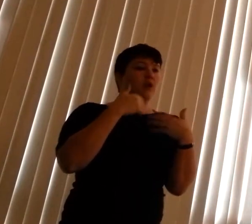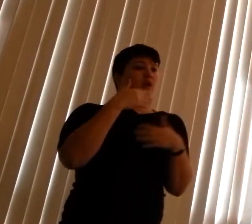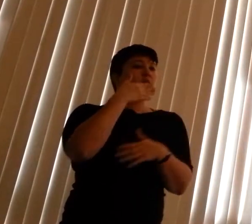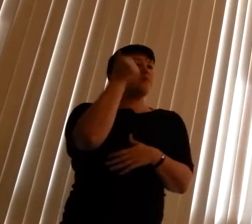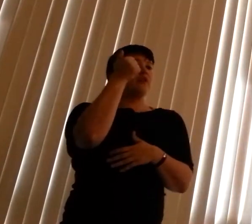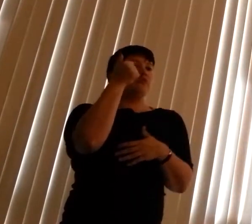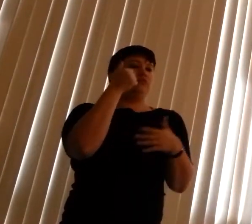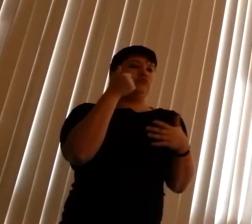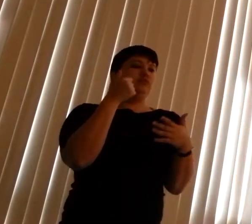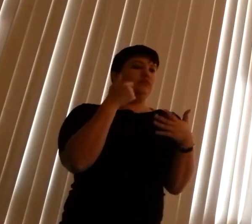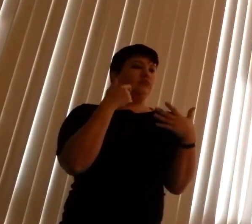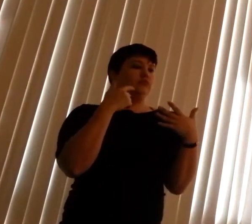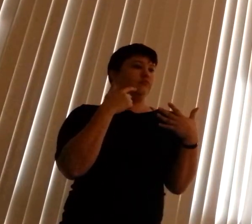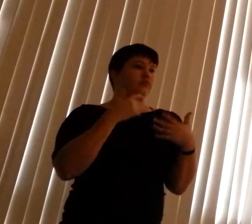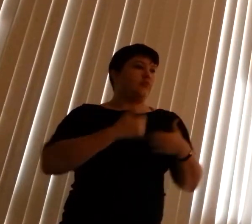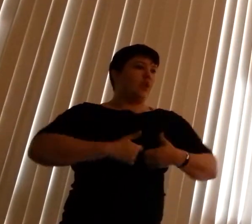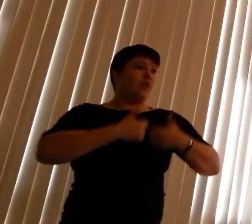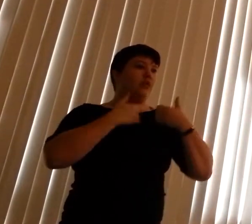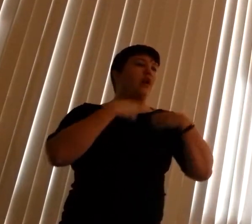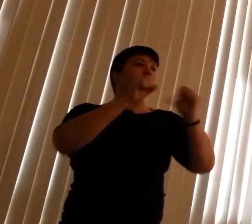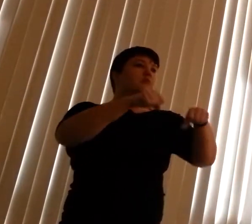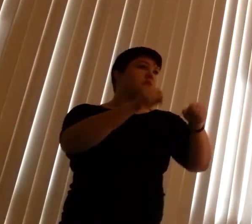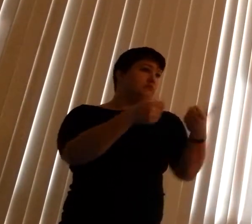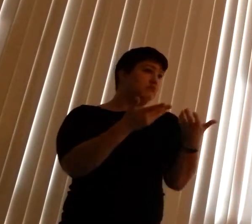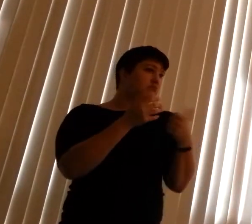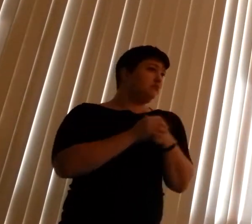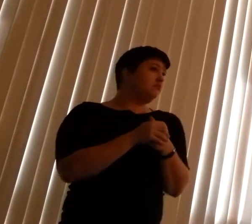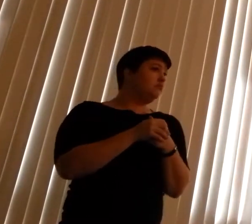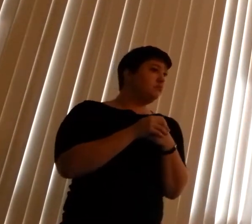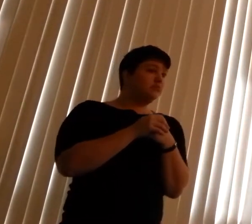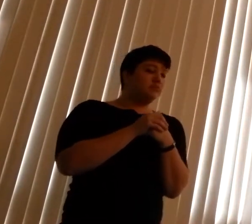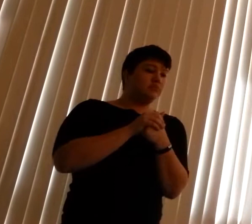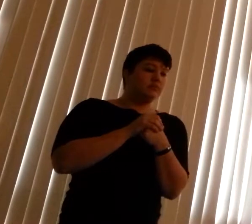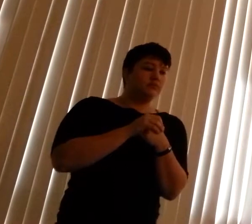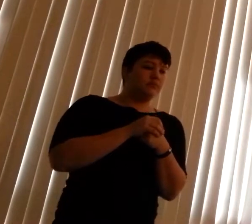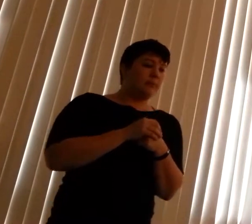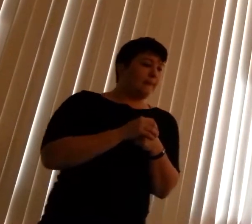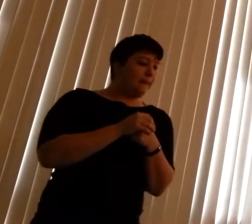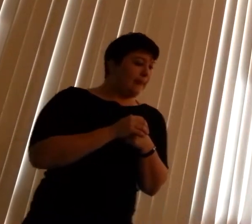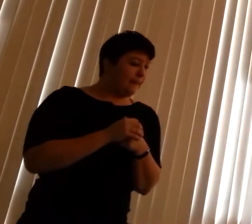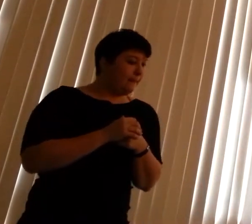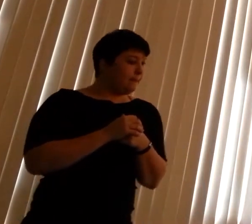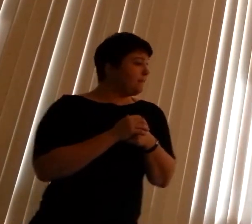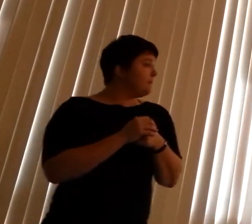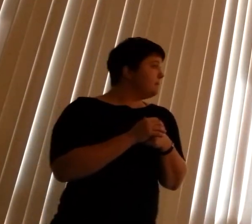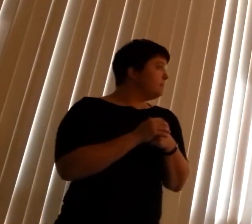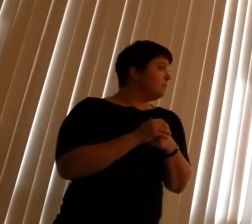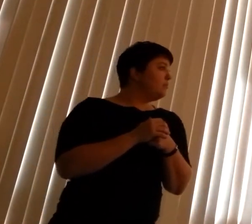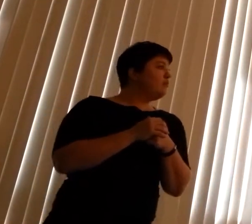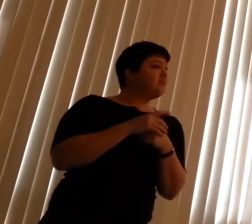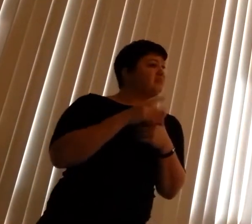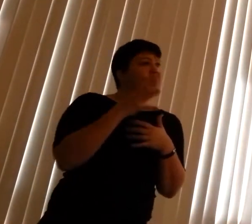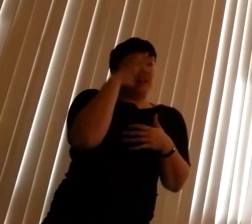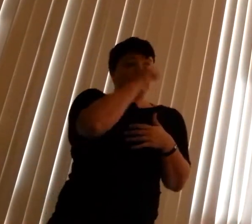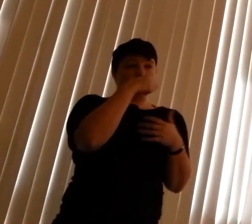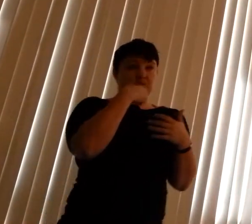well-being. That's an assumption that we're making, Cam is making, and I'm making